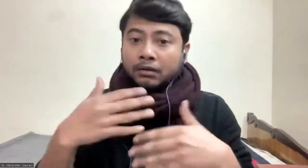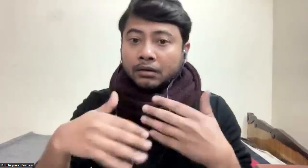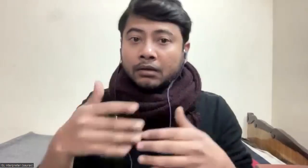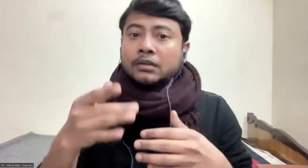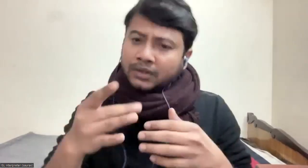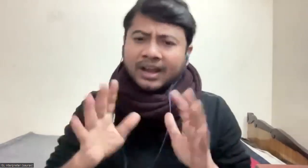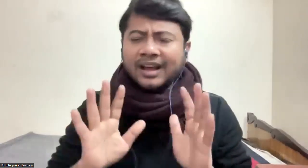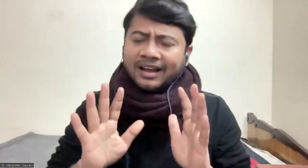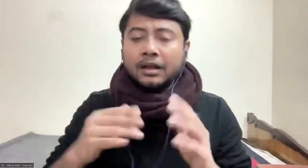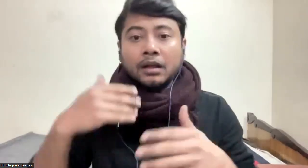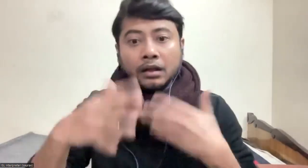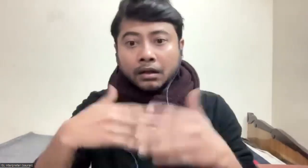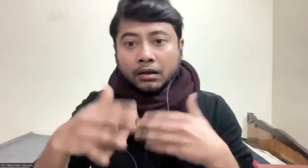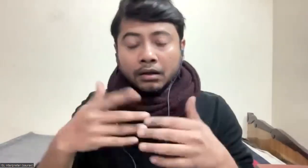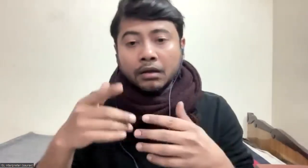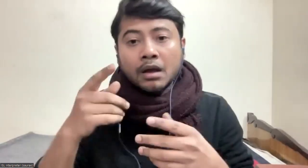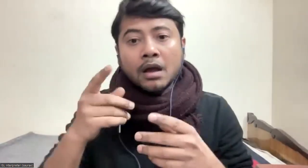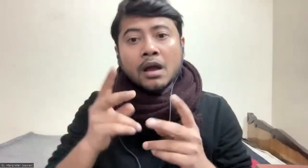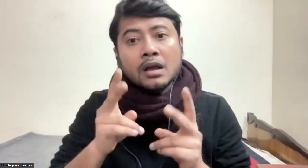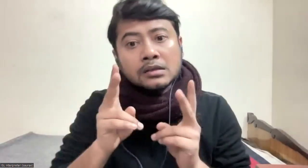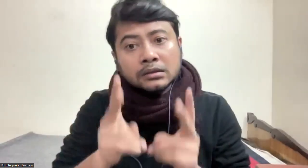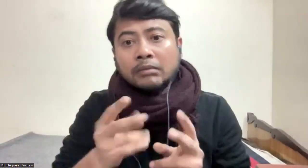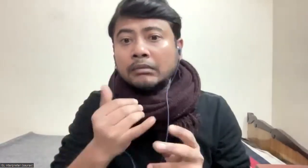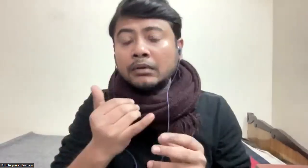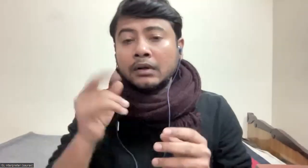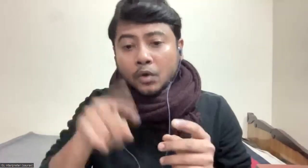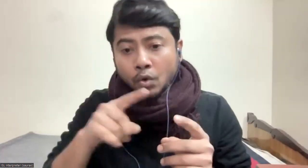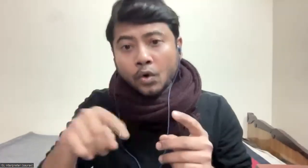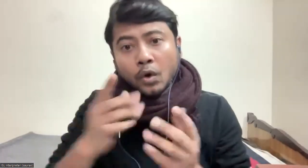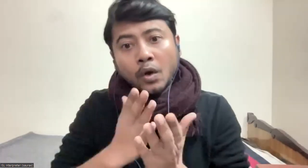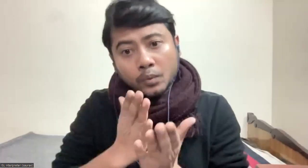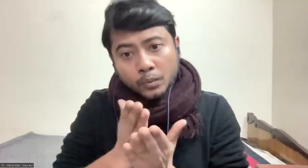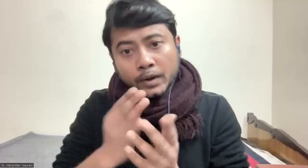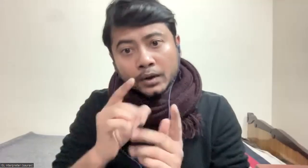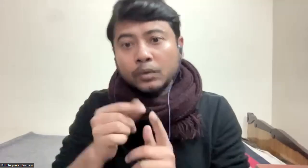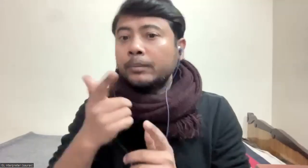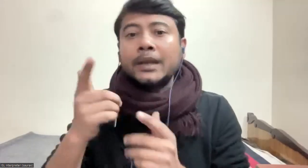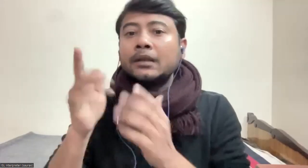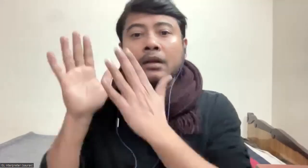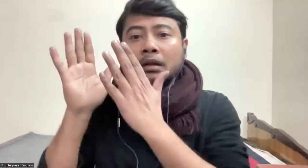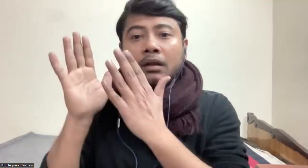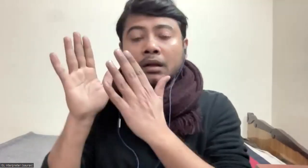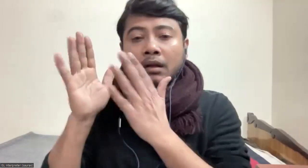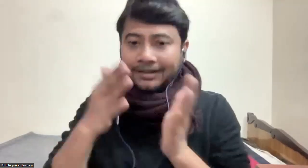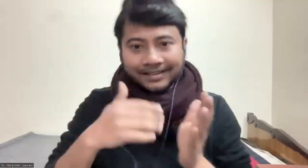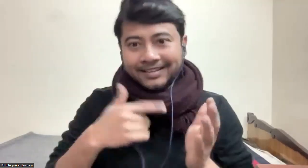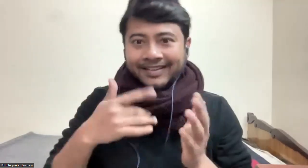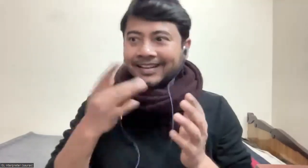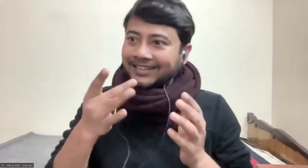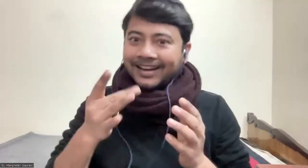we do. And it is very important to remember, it is always very important